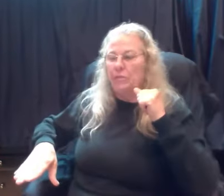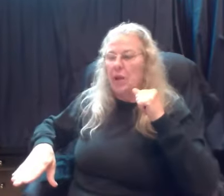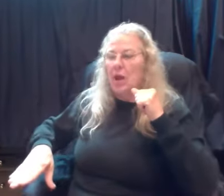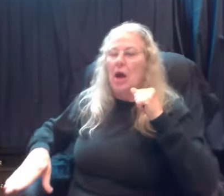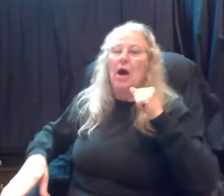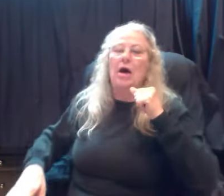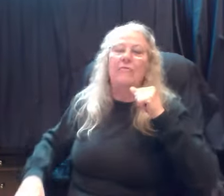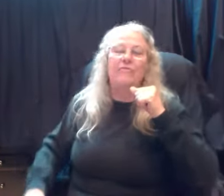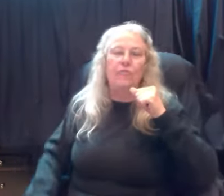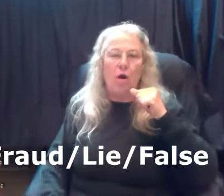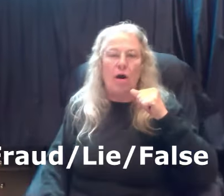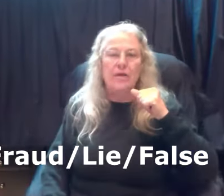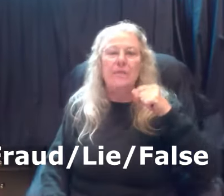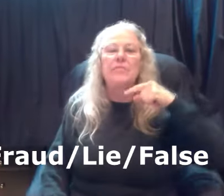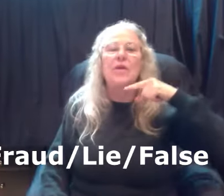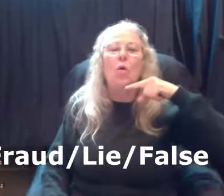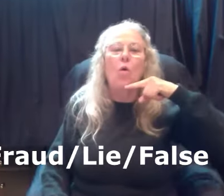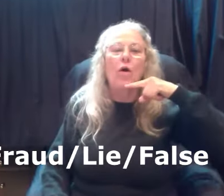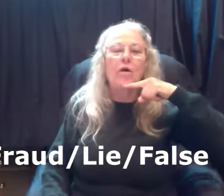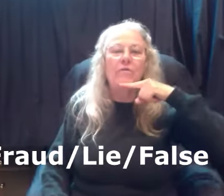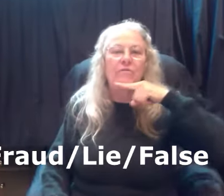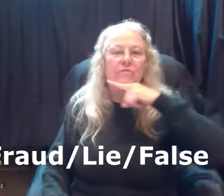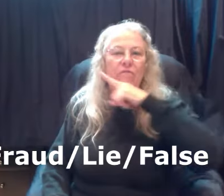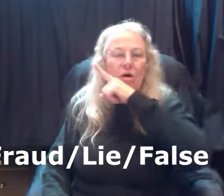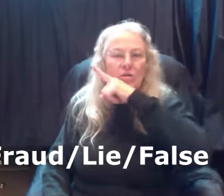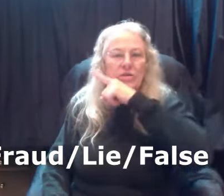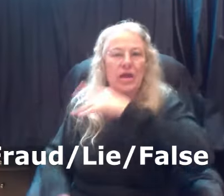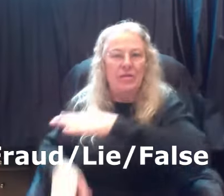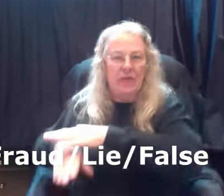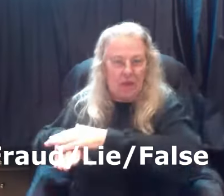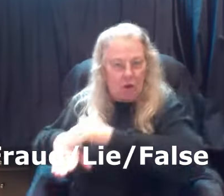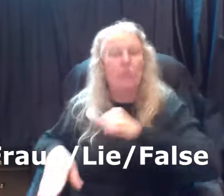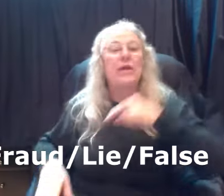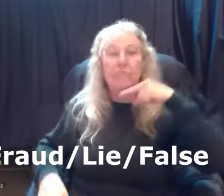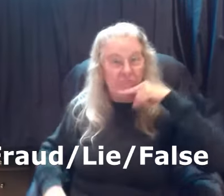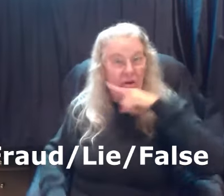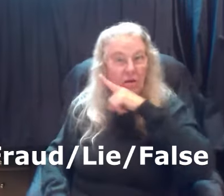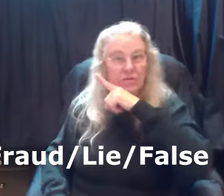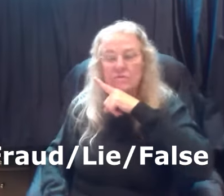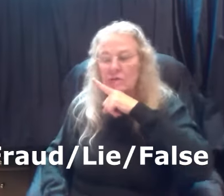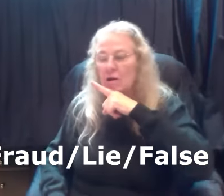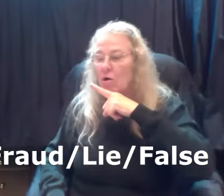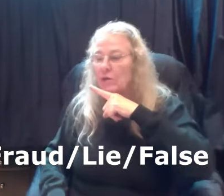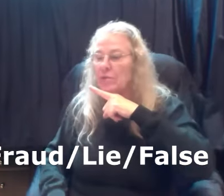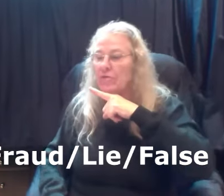A fraud or false. They called him false. They called him a fraud.